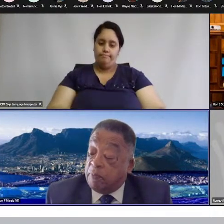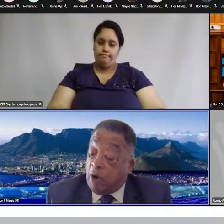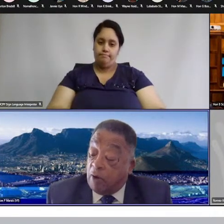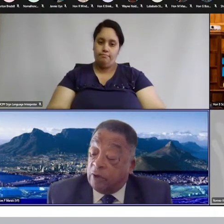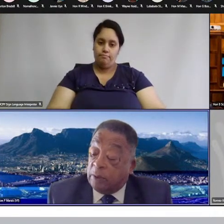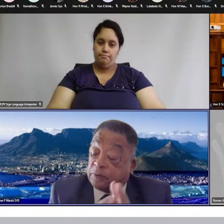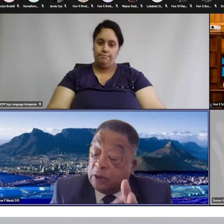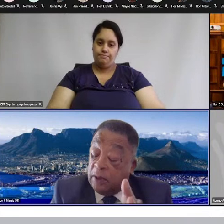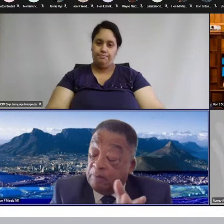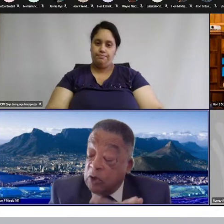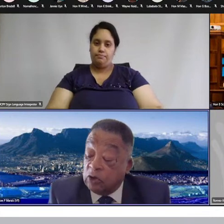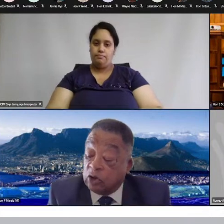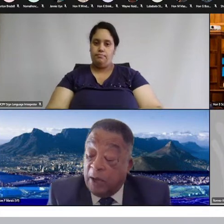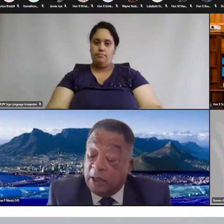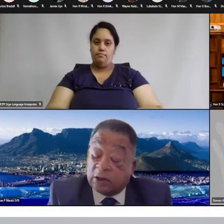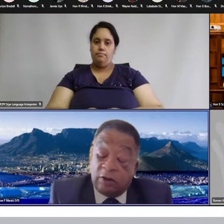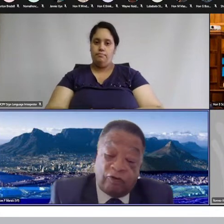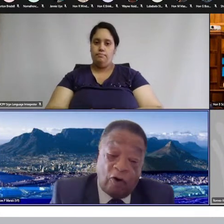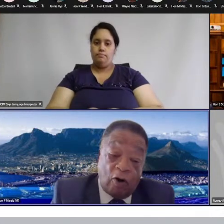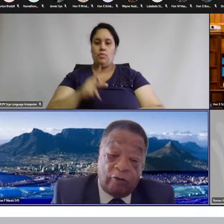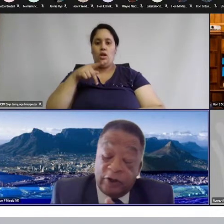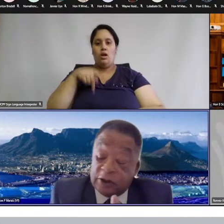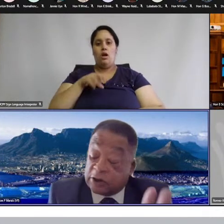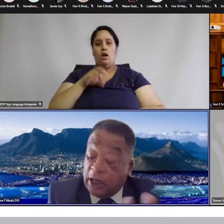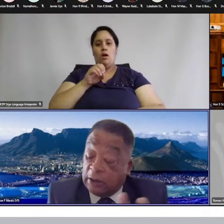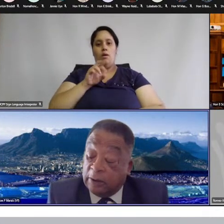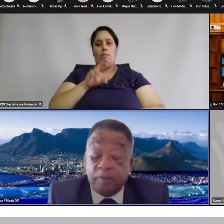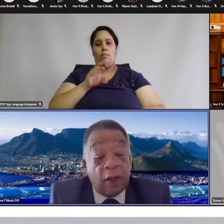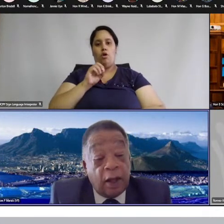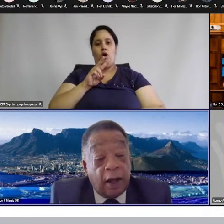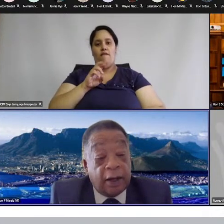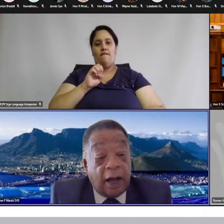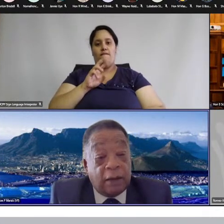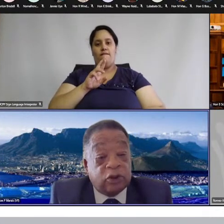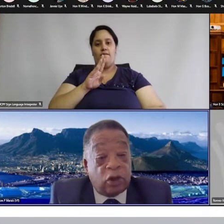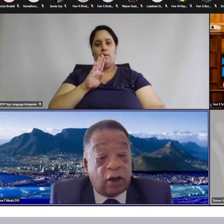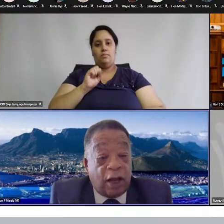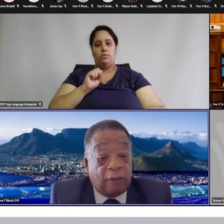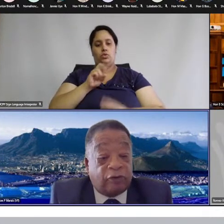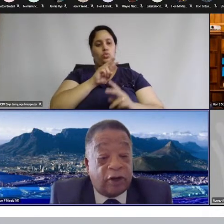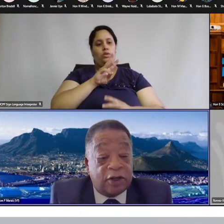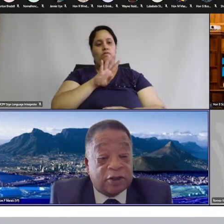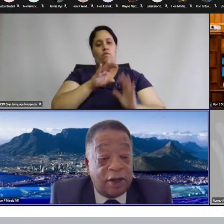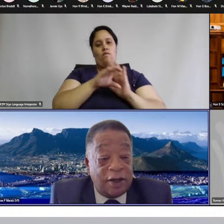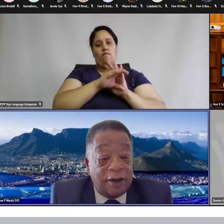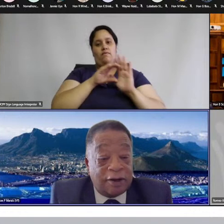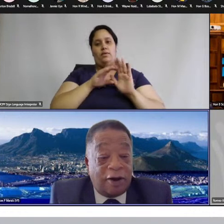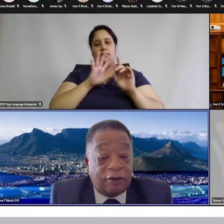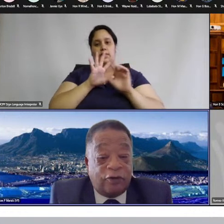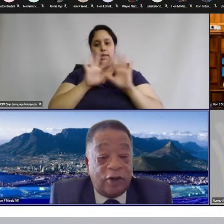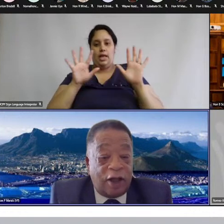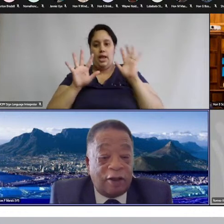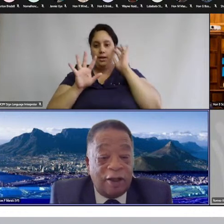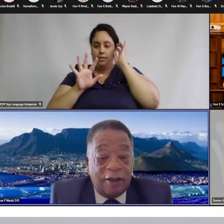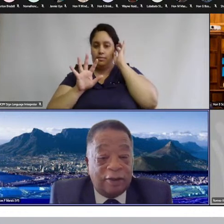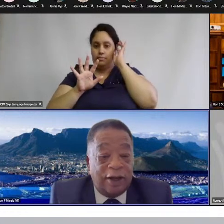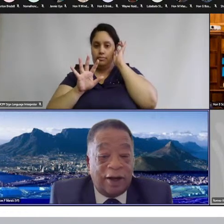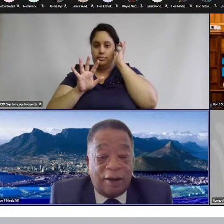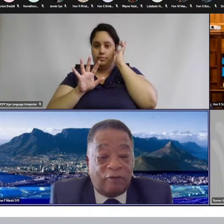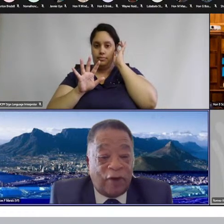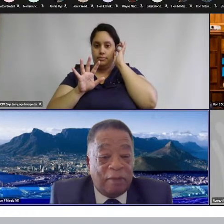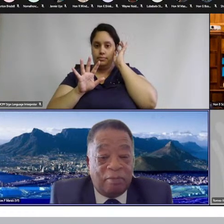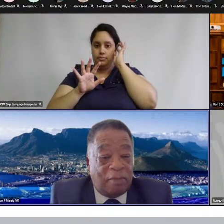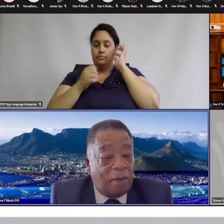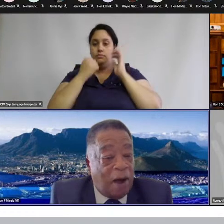know, Proverbs 24 verse 10, and I'm sorry, I'm first God-fearing,